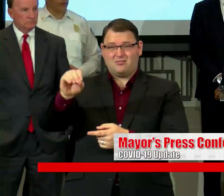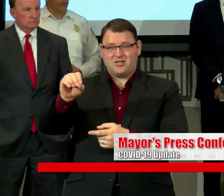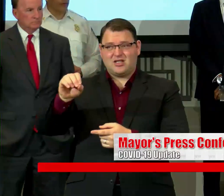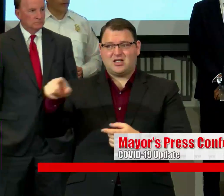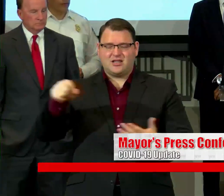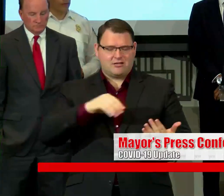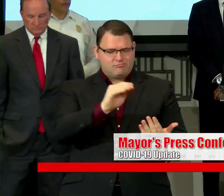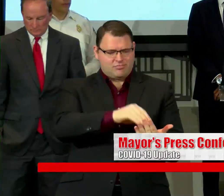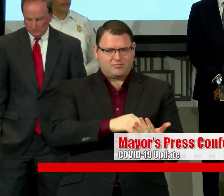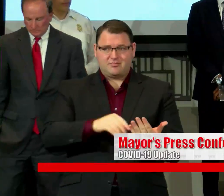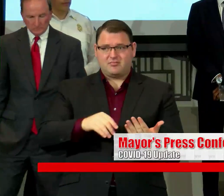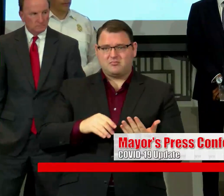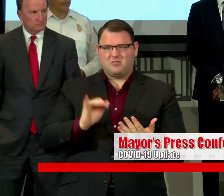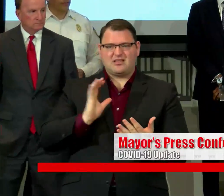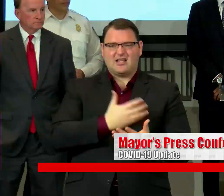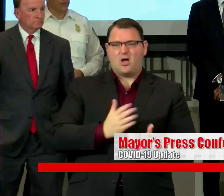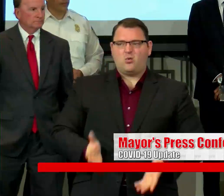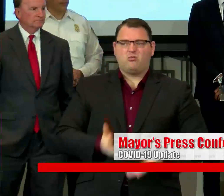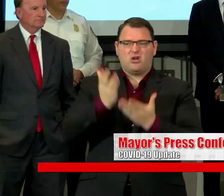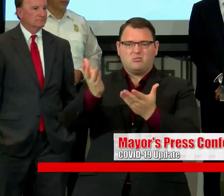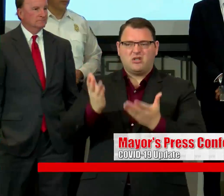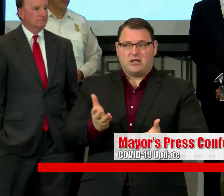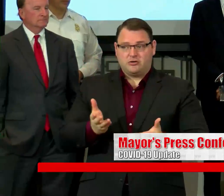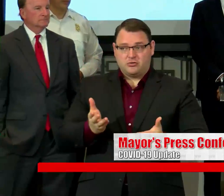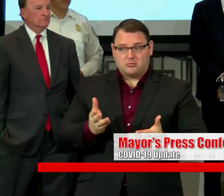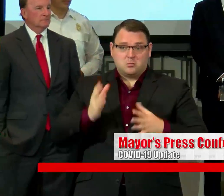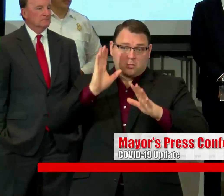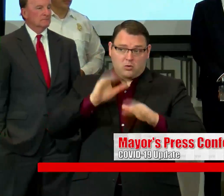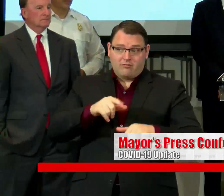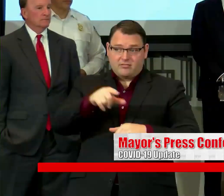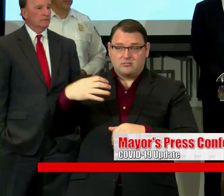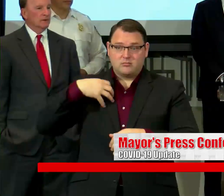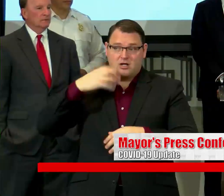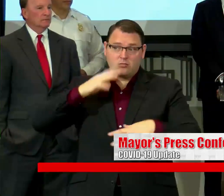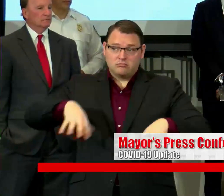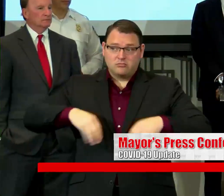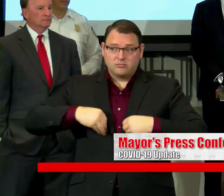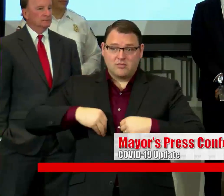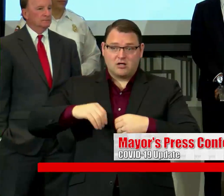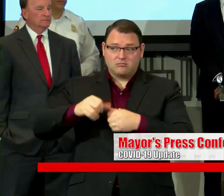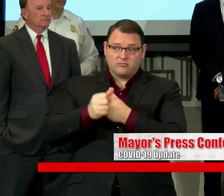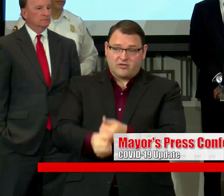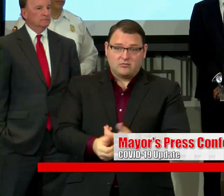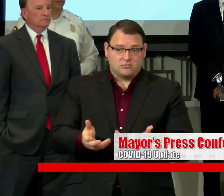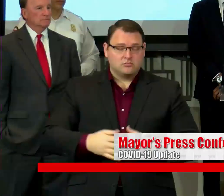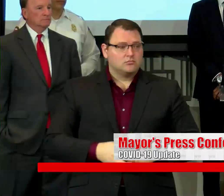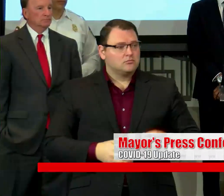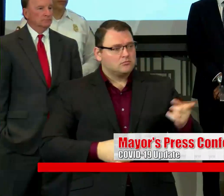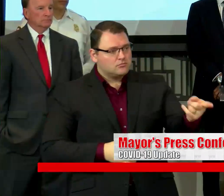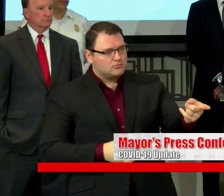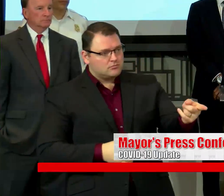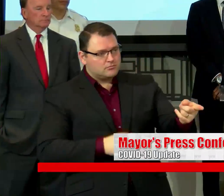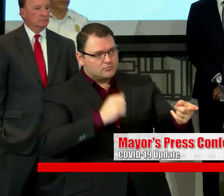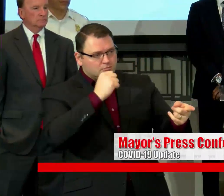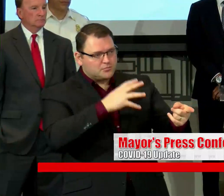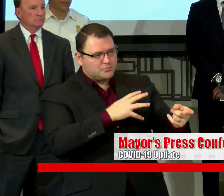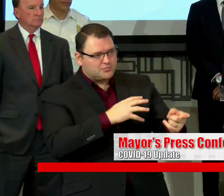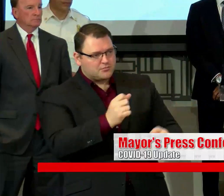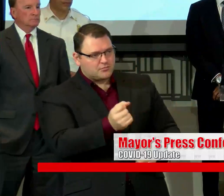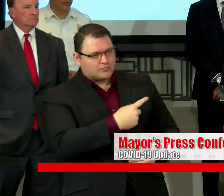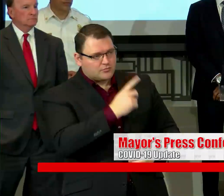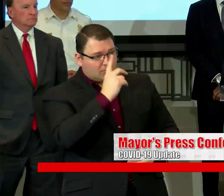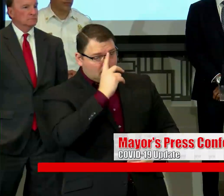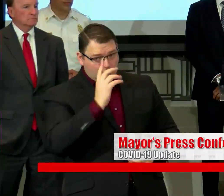being promulgated. And just one last thing, you had mentioned it before, but the city of Houston still has, internally, you have like 60